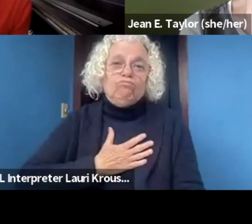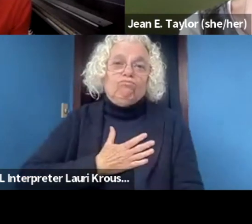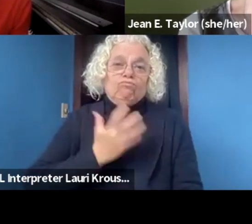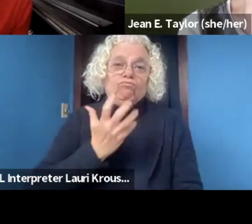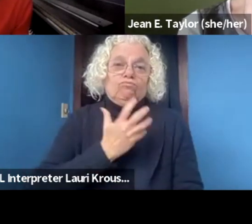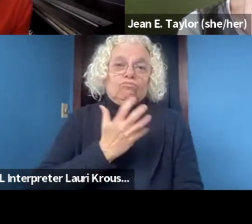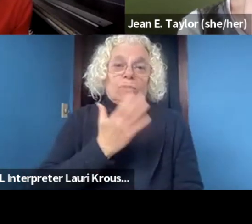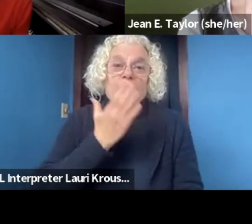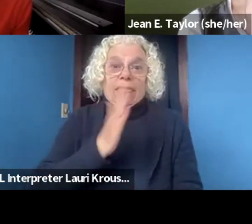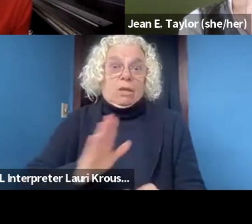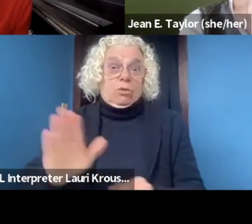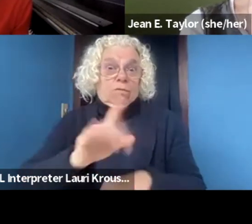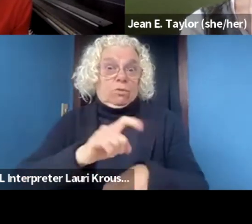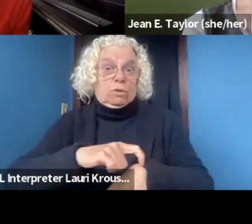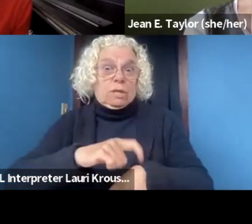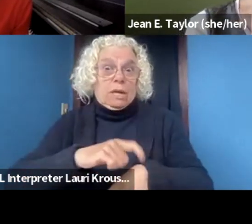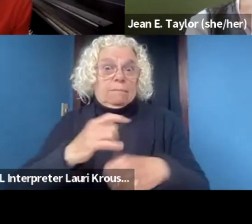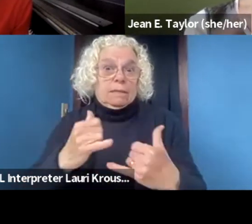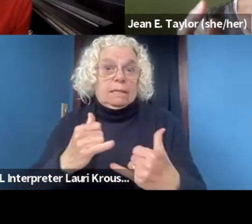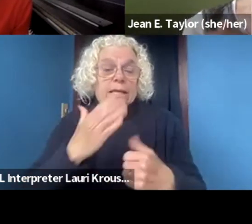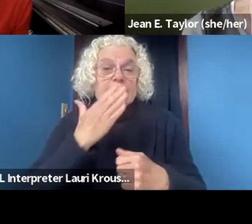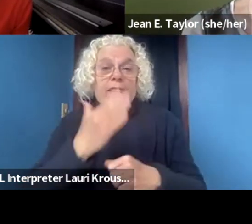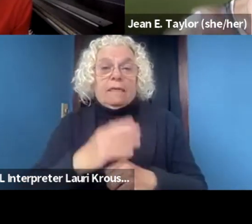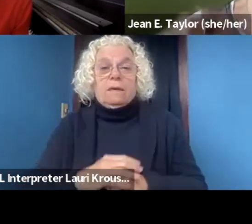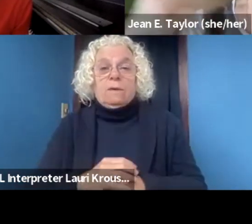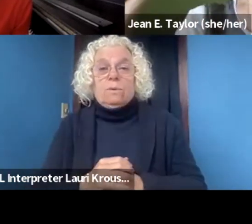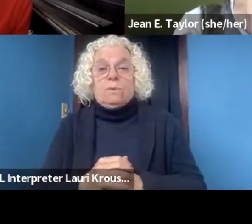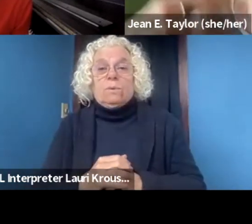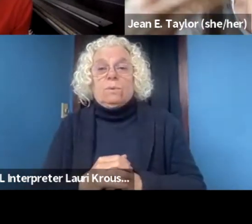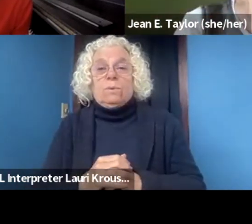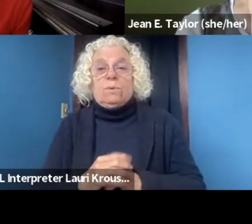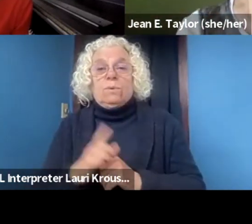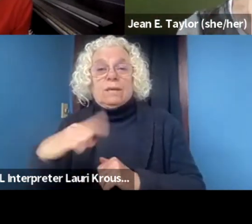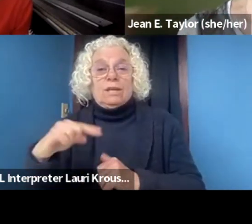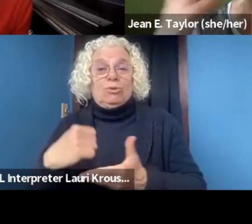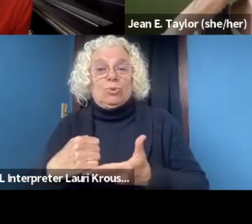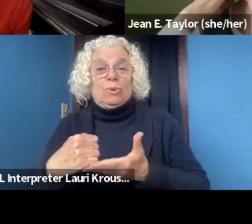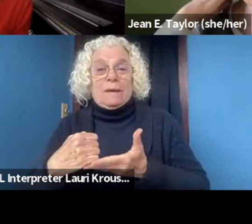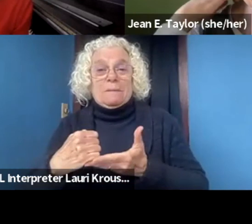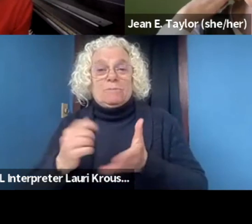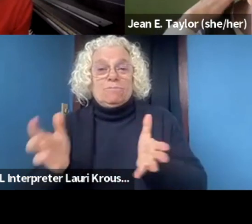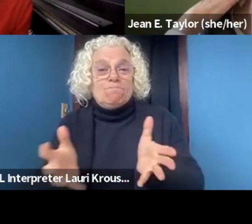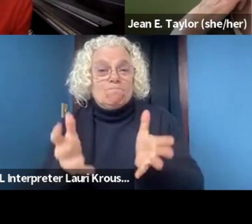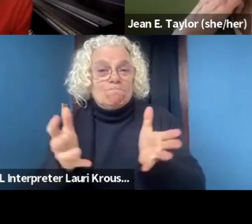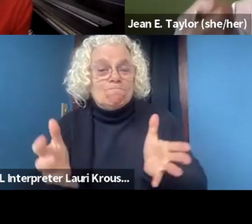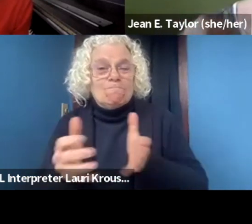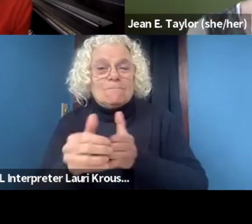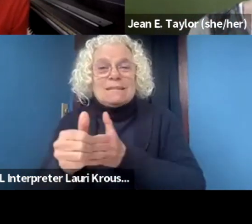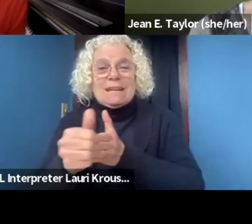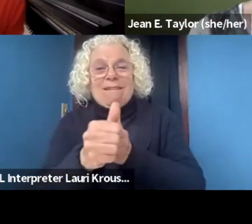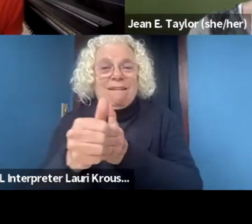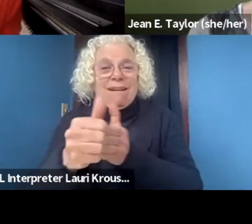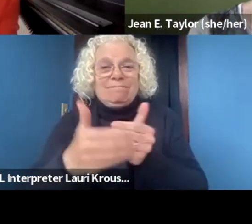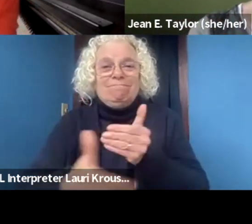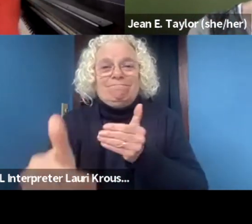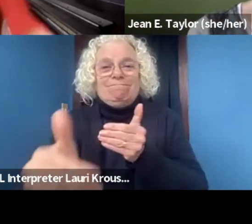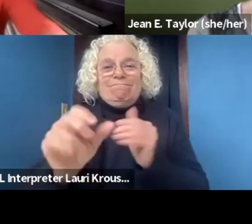much for spending some time with us and for, guiding it forward.